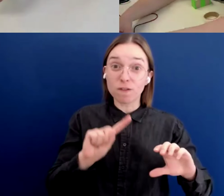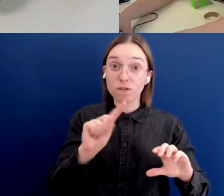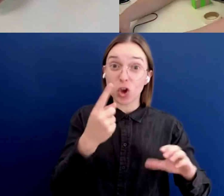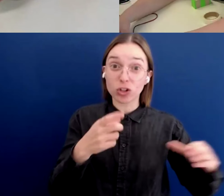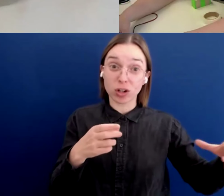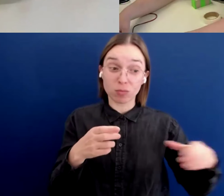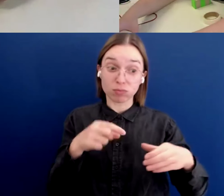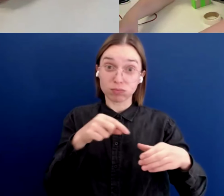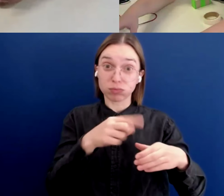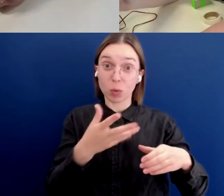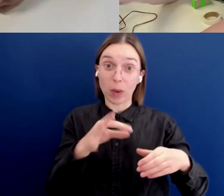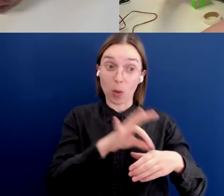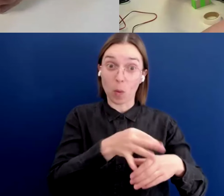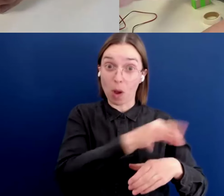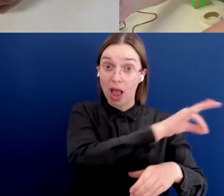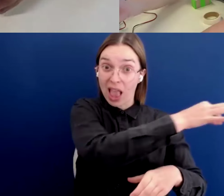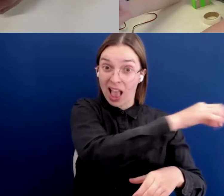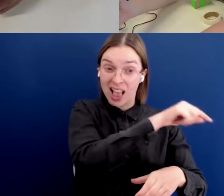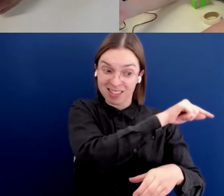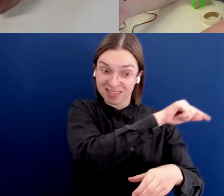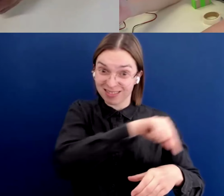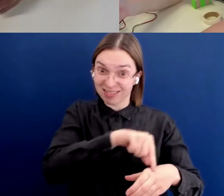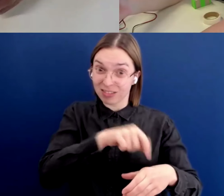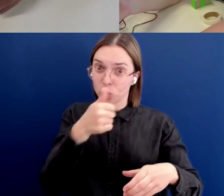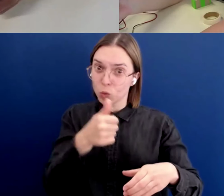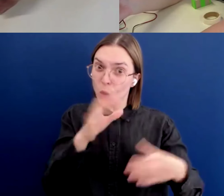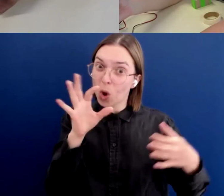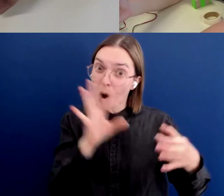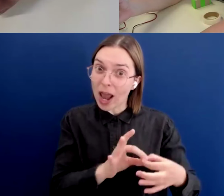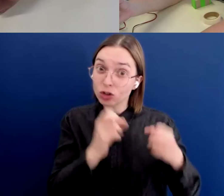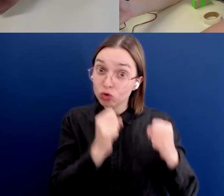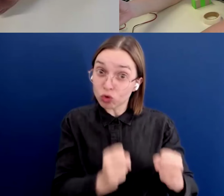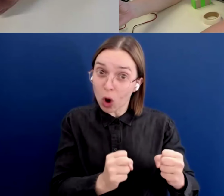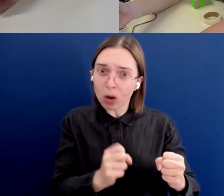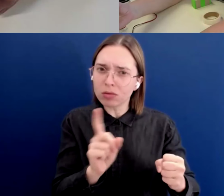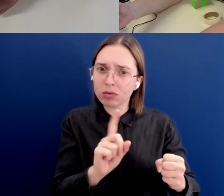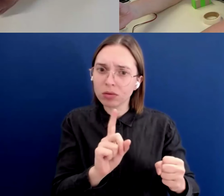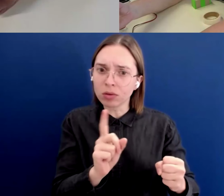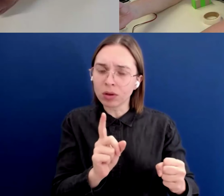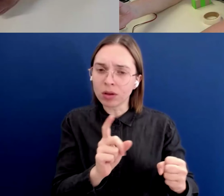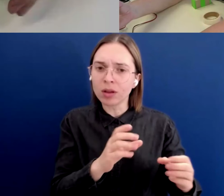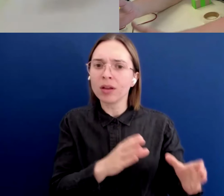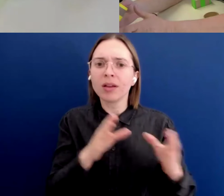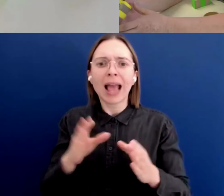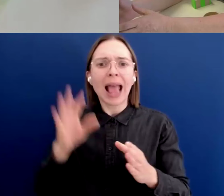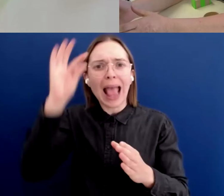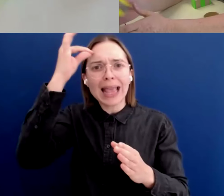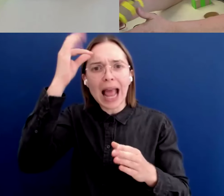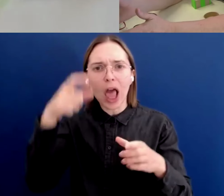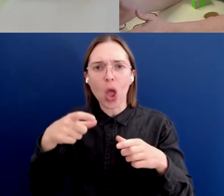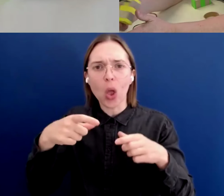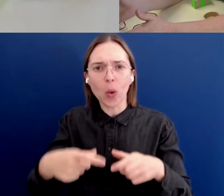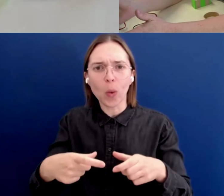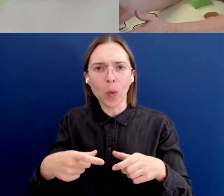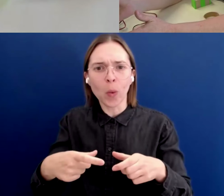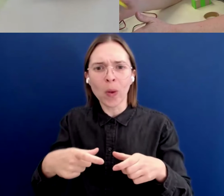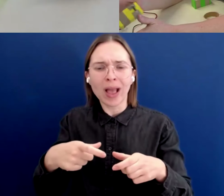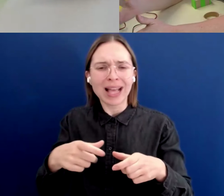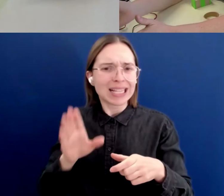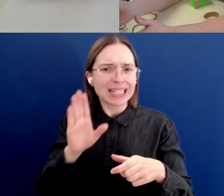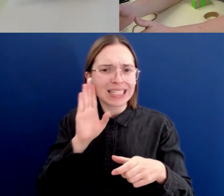really firmly? Is the ball in here actually sounds like it's stuck? I should be hearing it